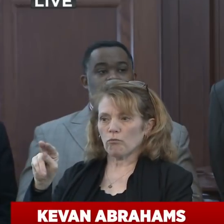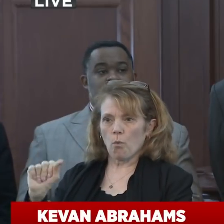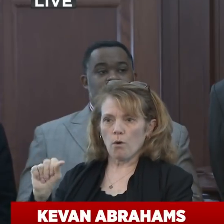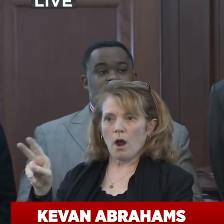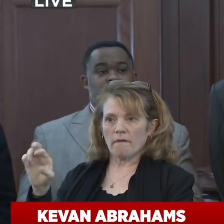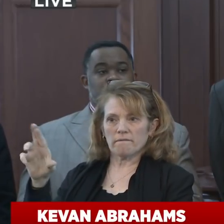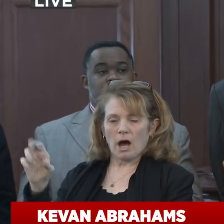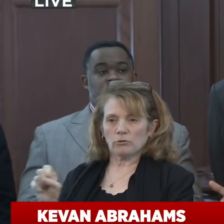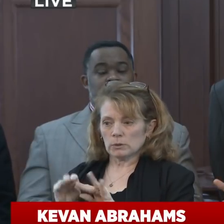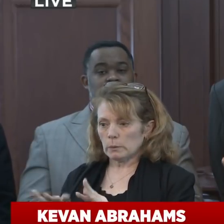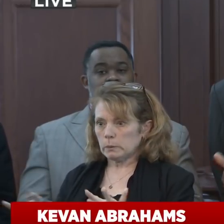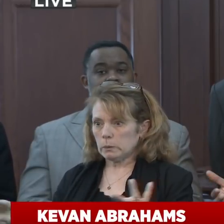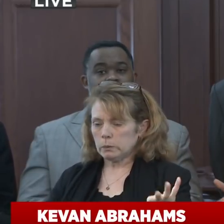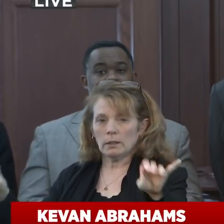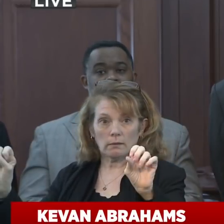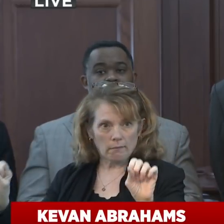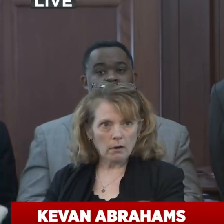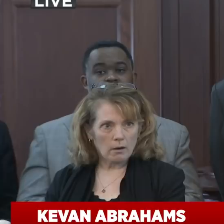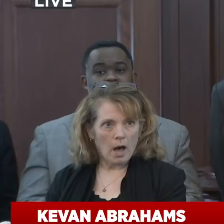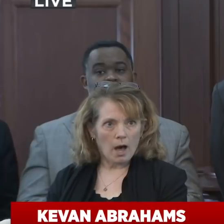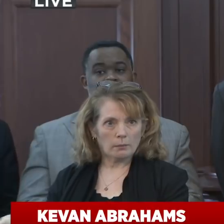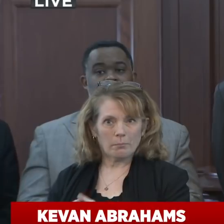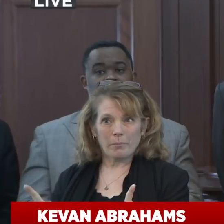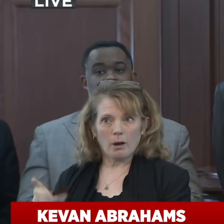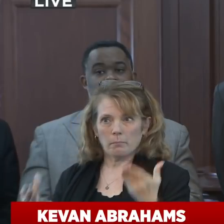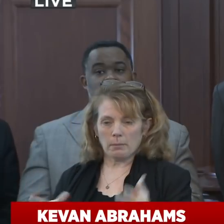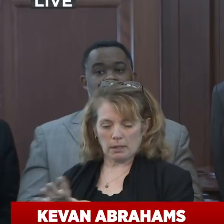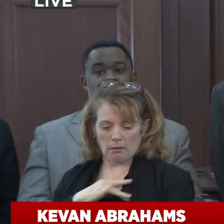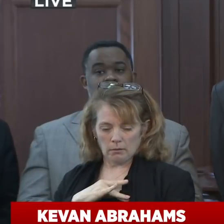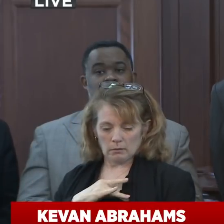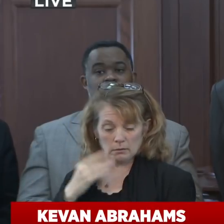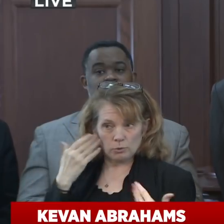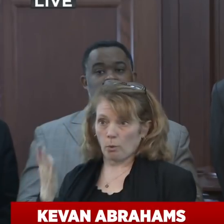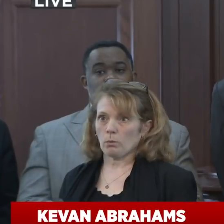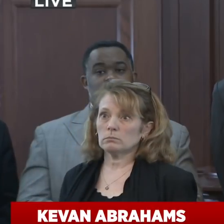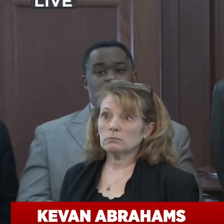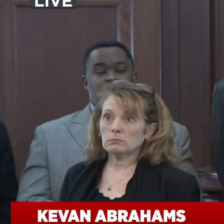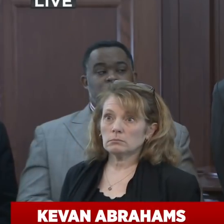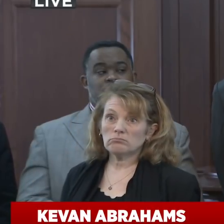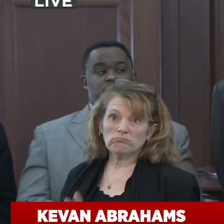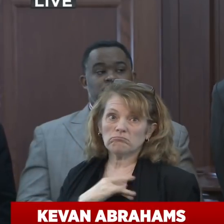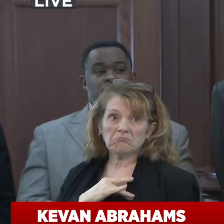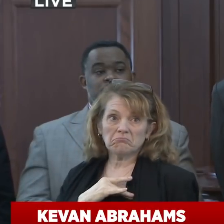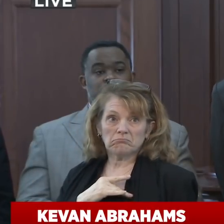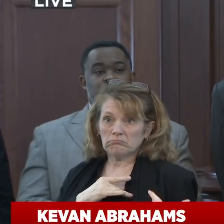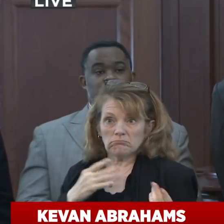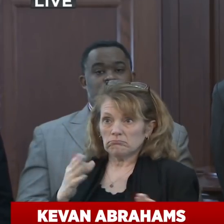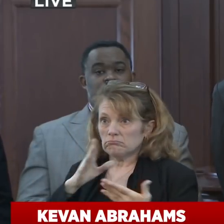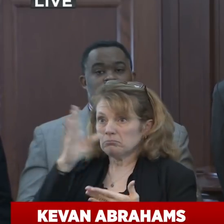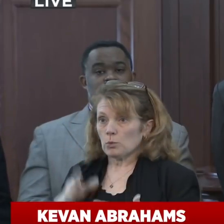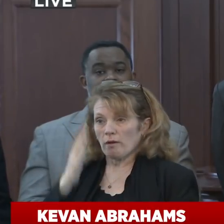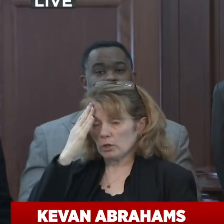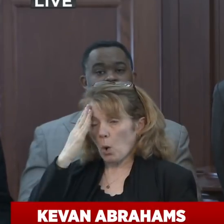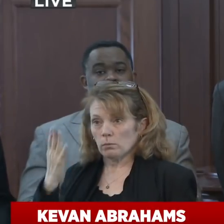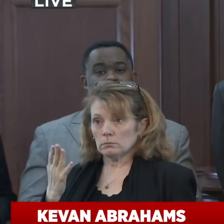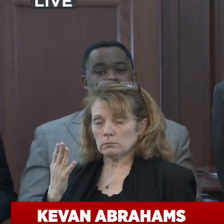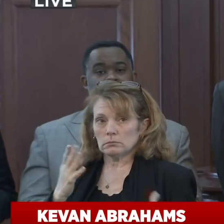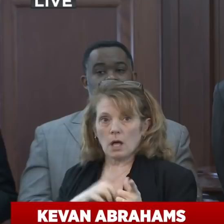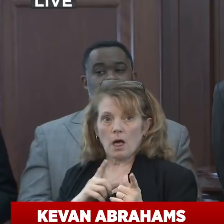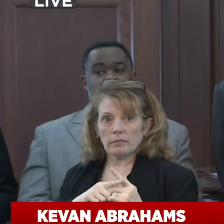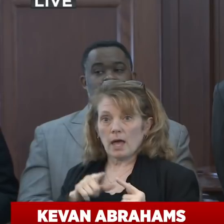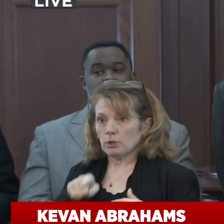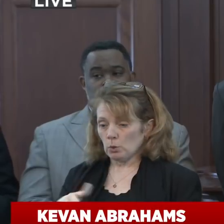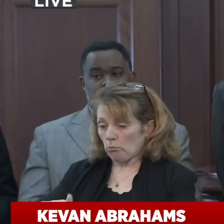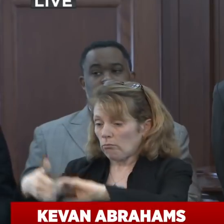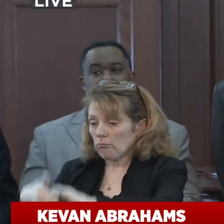symptoms and not even know that you are a carrier of it, but then pass it to somebody who could have a compromised immune system, and